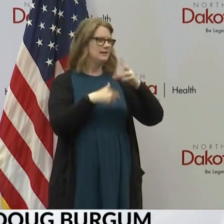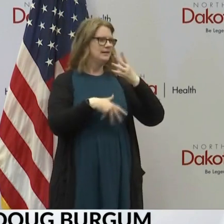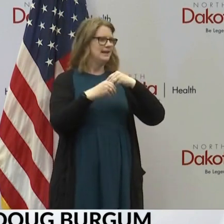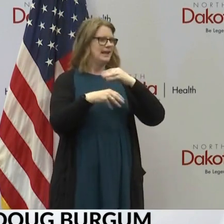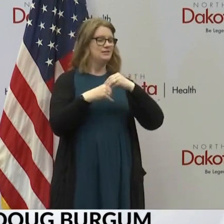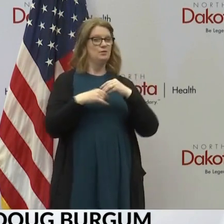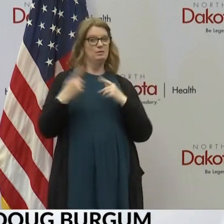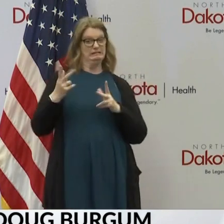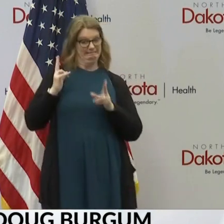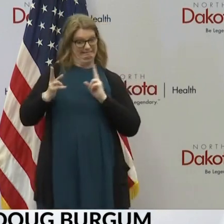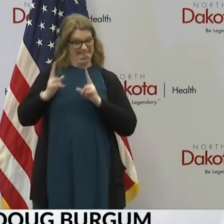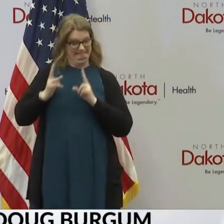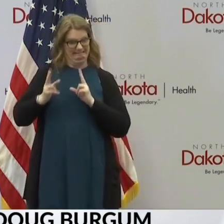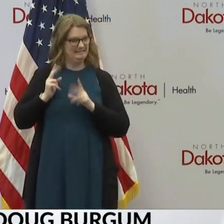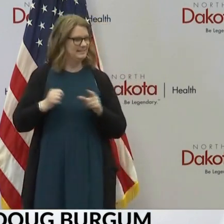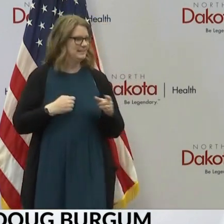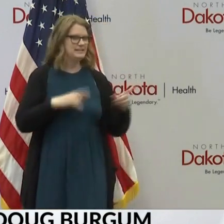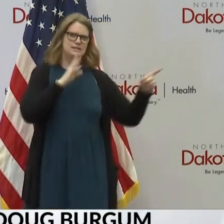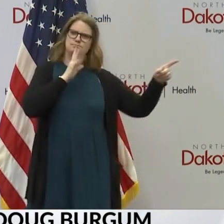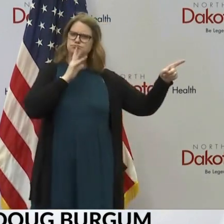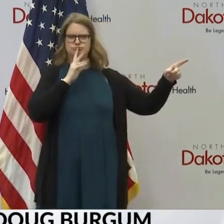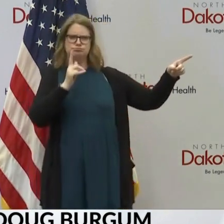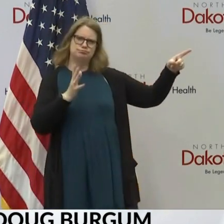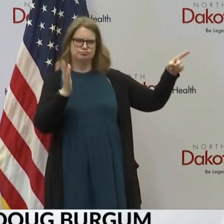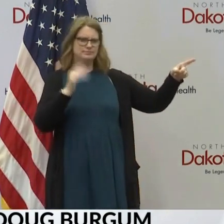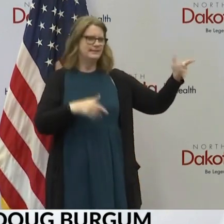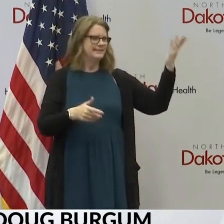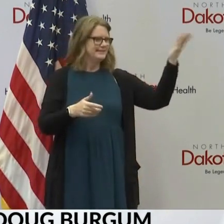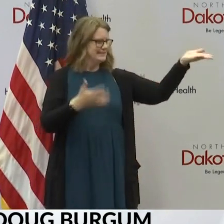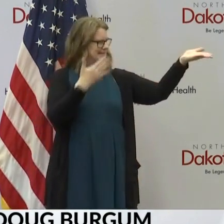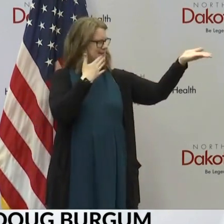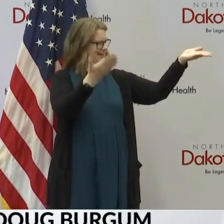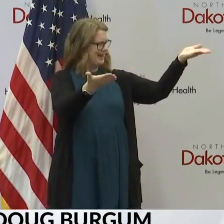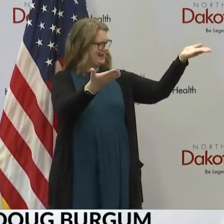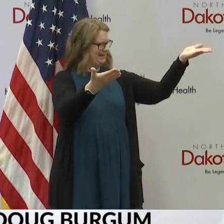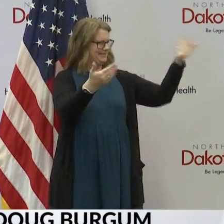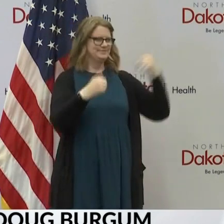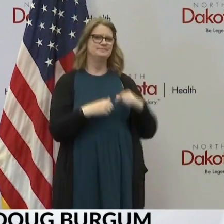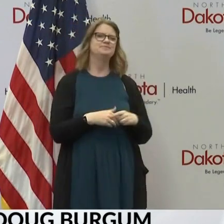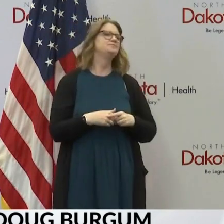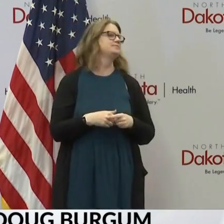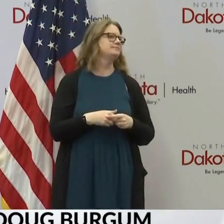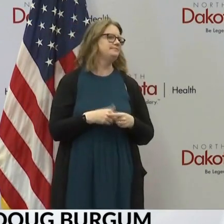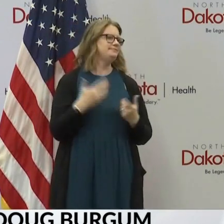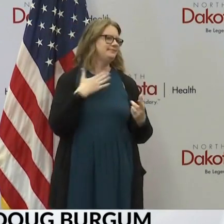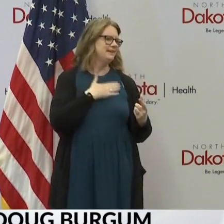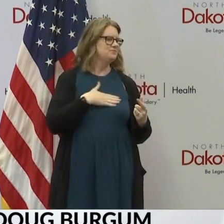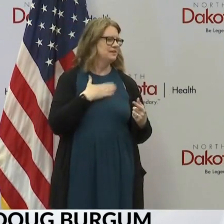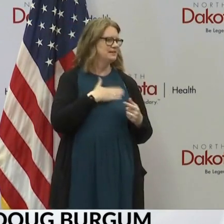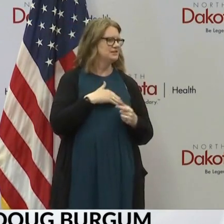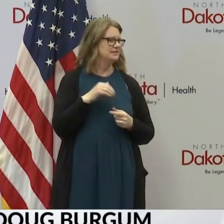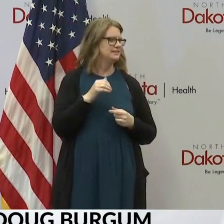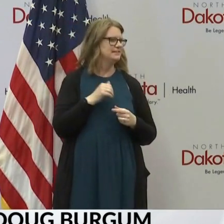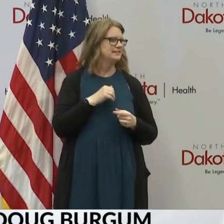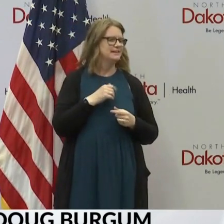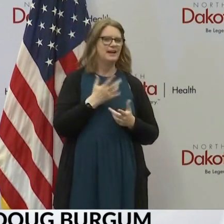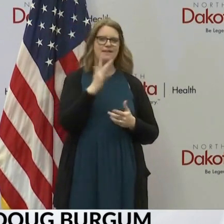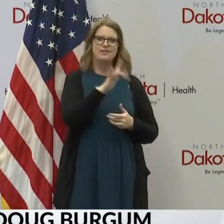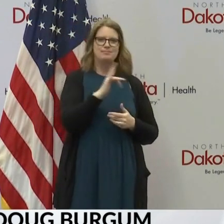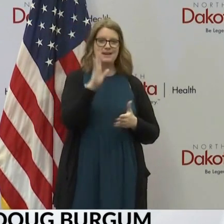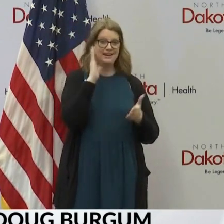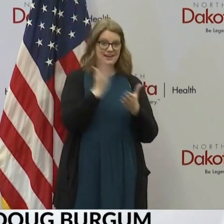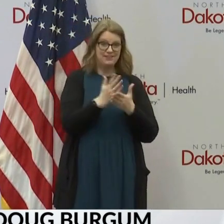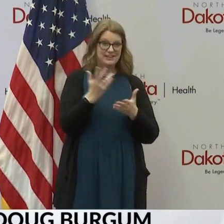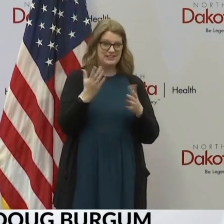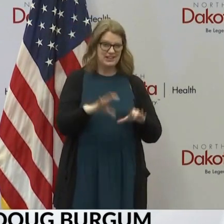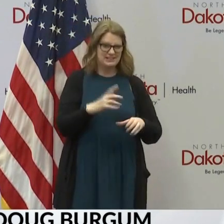we're scrambling to get down here every day. So thank you for being the filler. I appreciate the airtime. And I feel bad. I've never had a chance